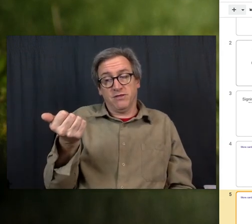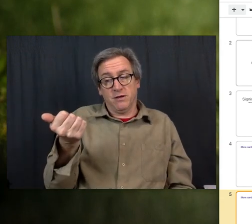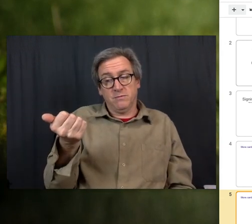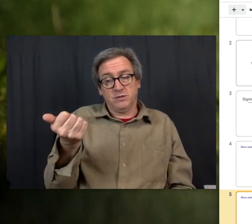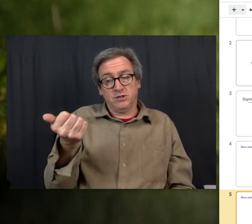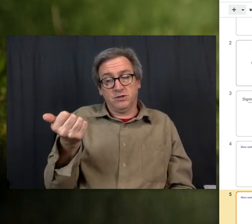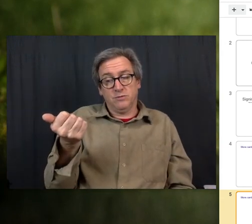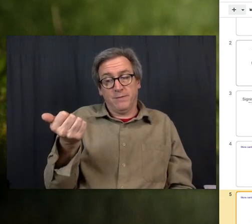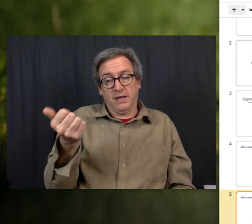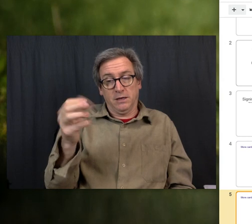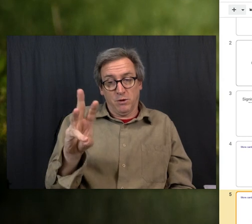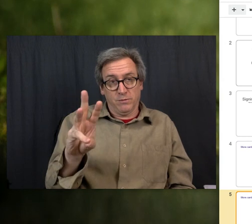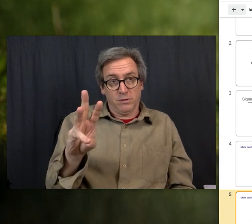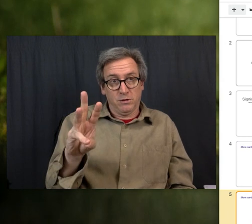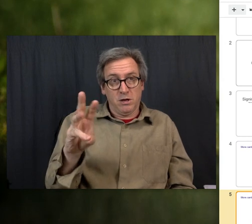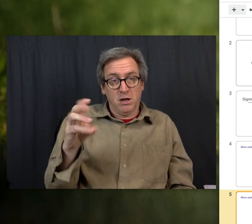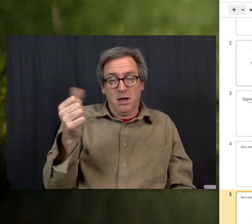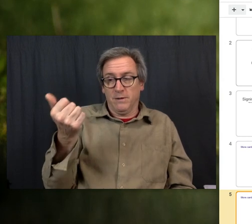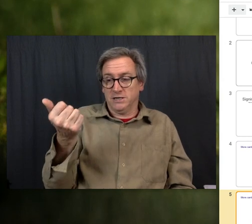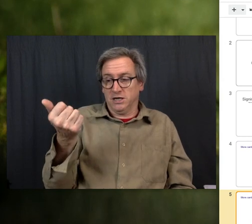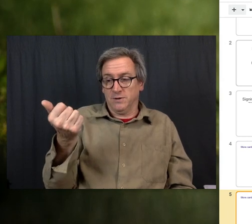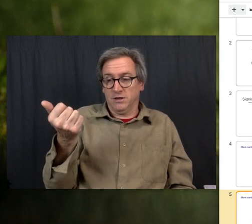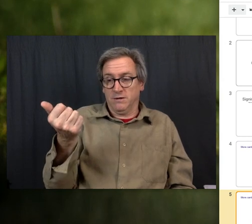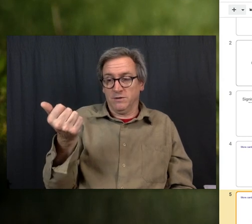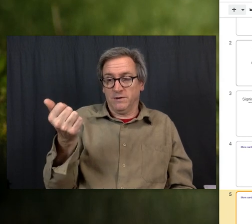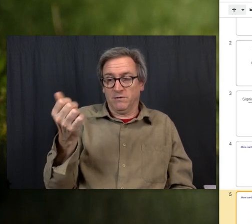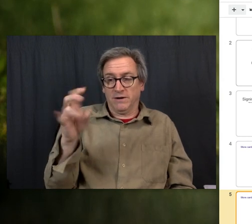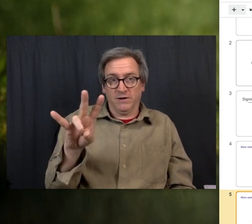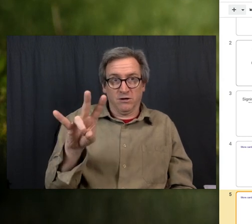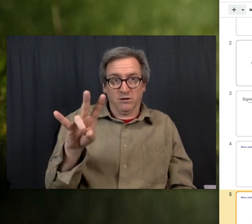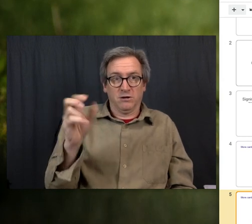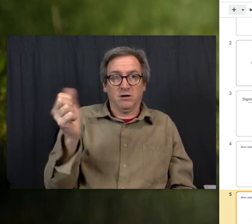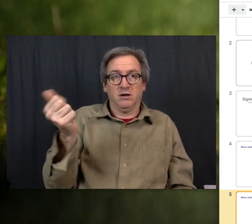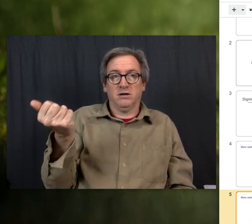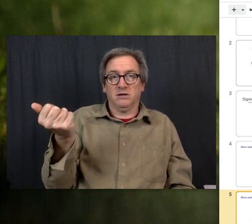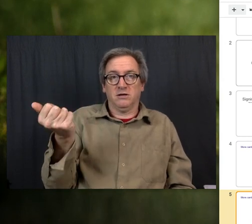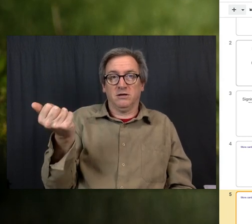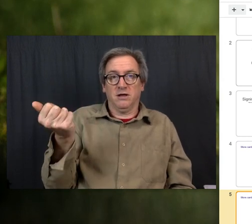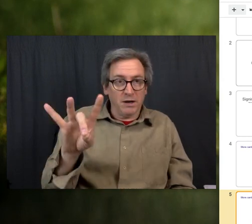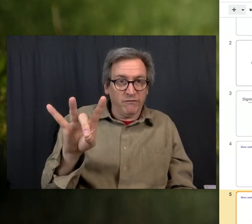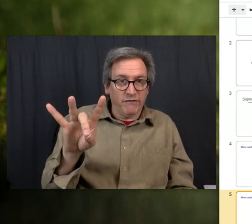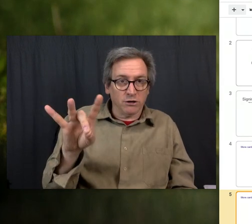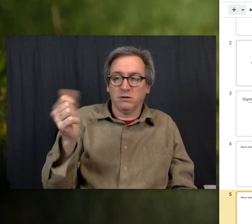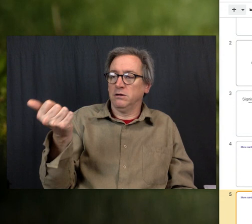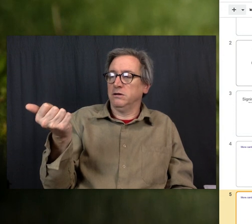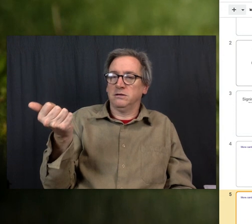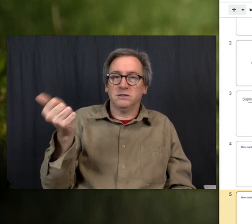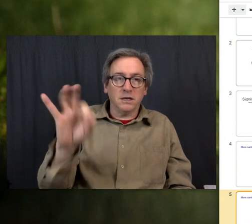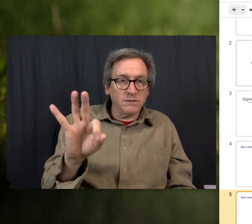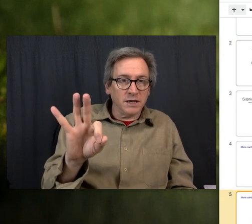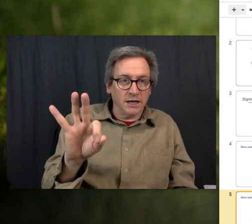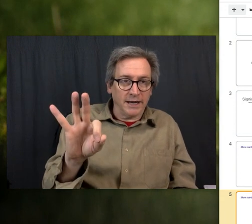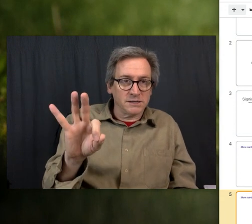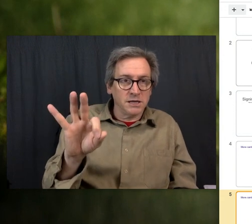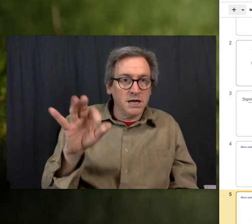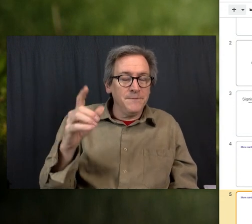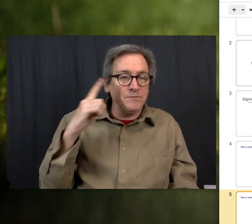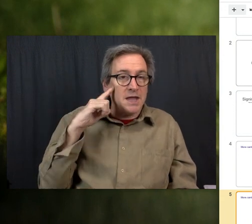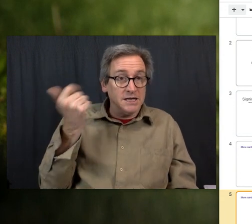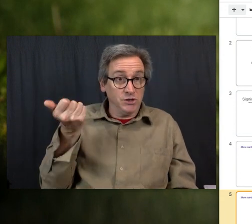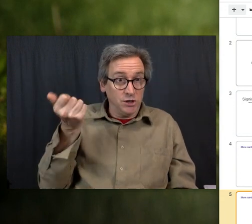my thumb to my pinky. Boom. I'm going to touch my thumb to my ring finger, thumb to my middle finger, thumb to